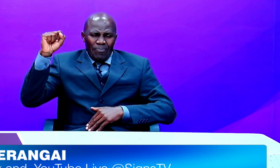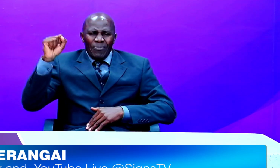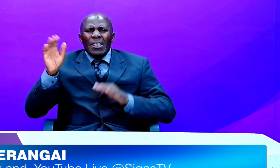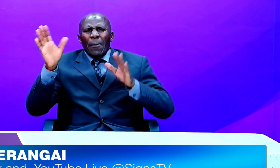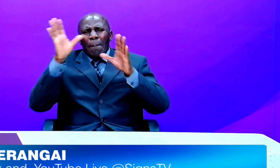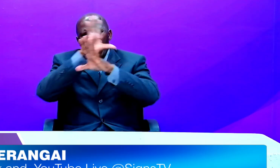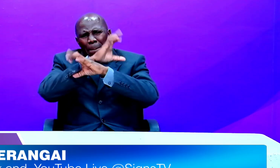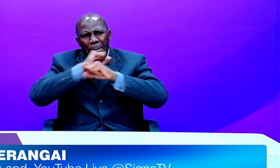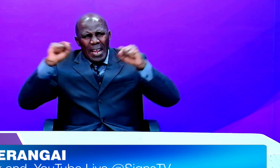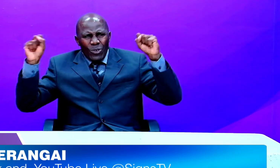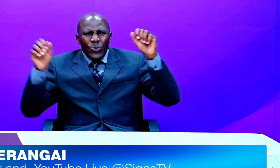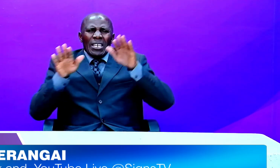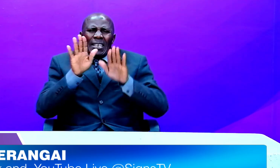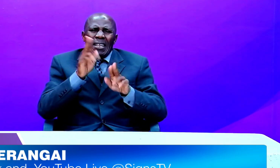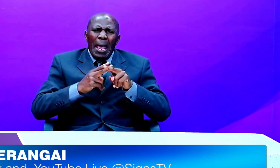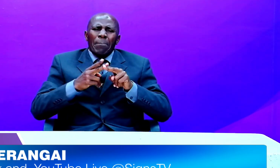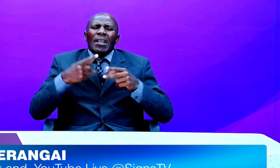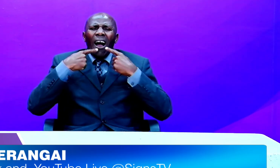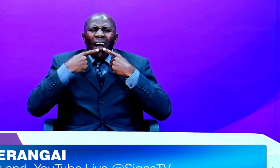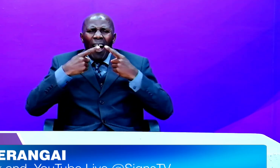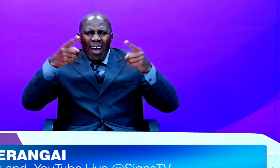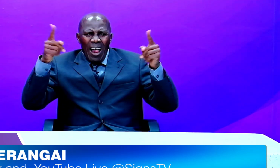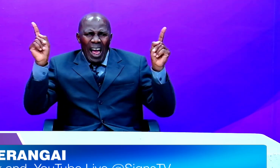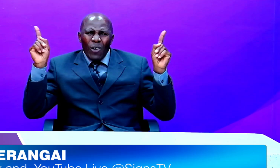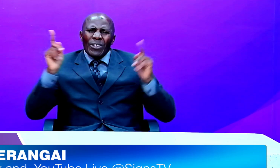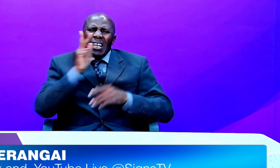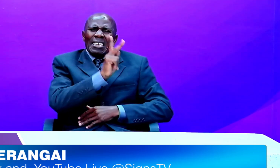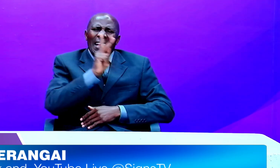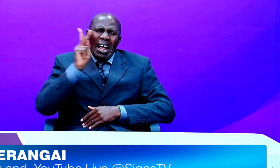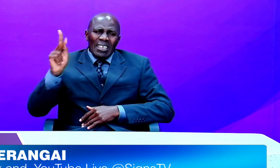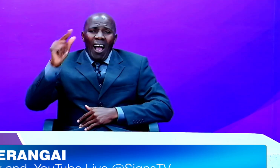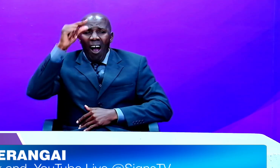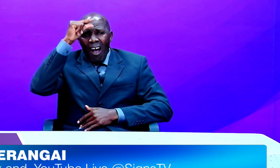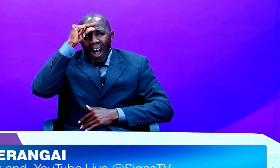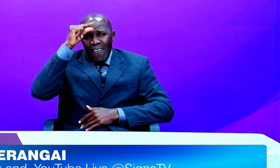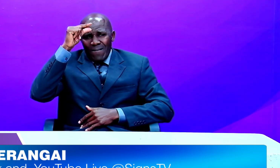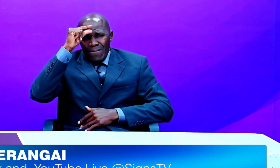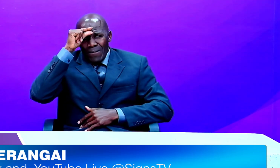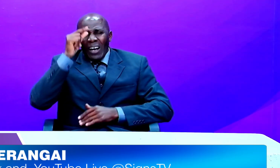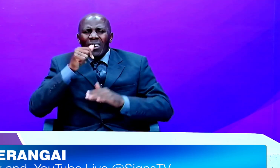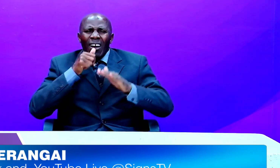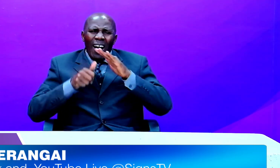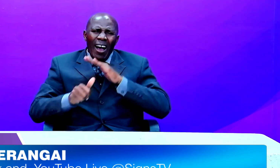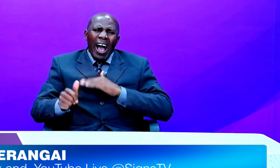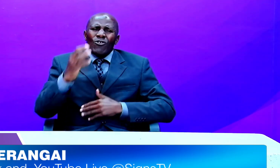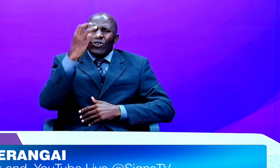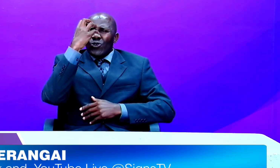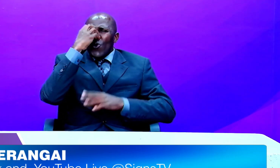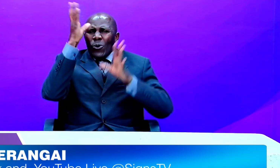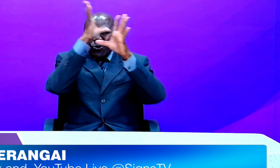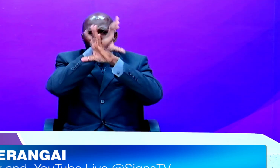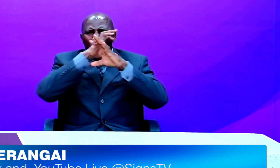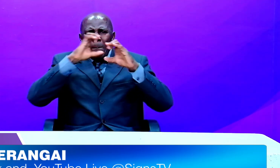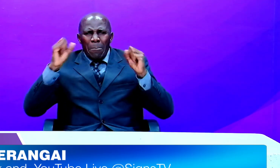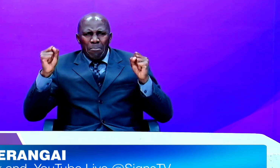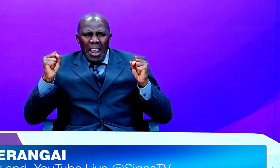manifesto promises and improving the lives of citizens. He underscored that the government will